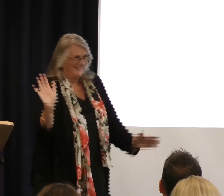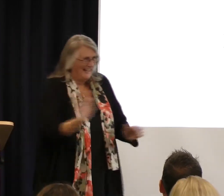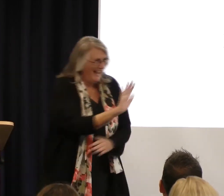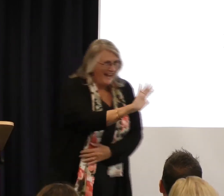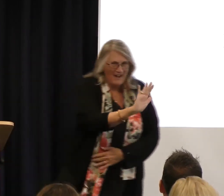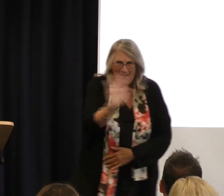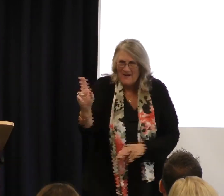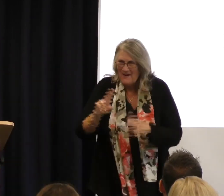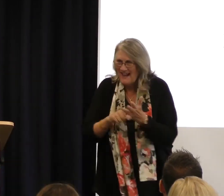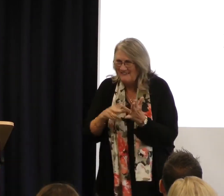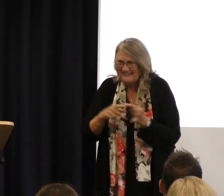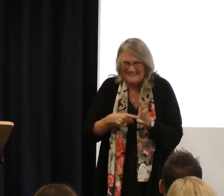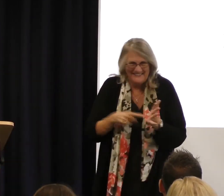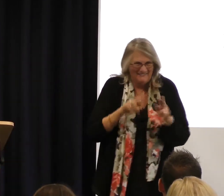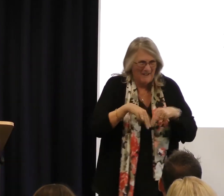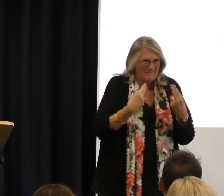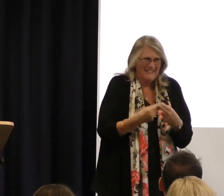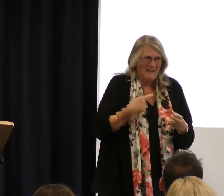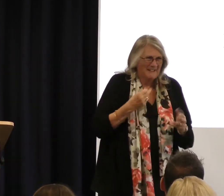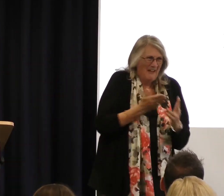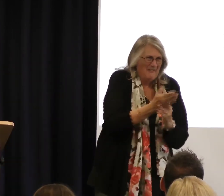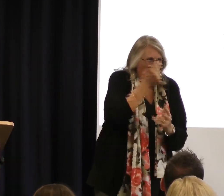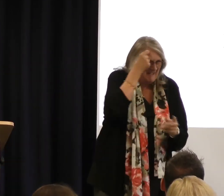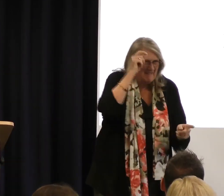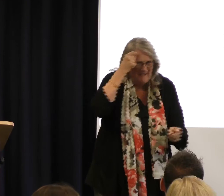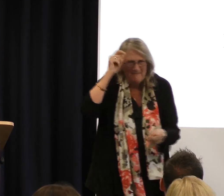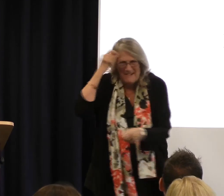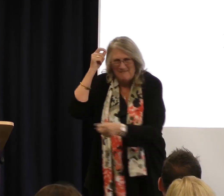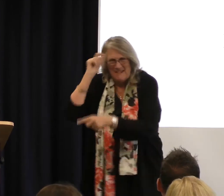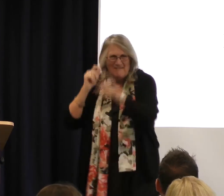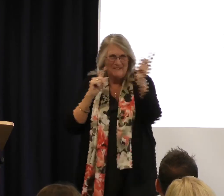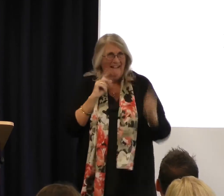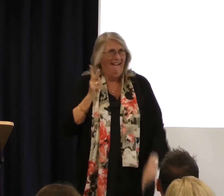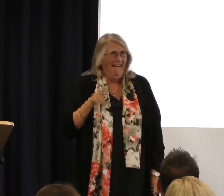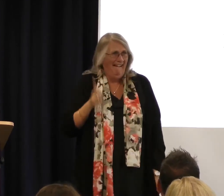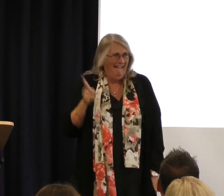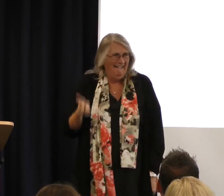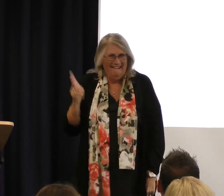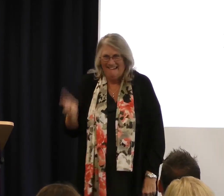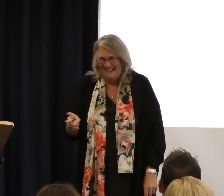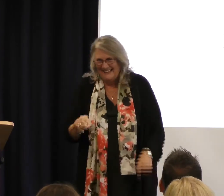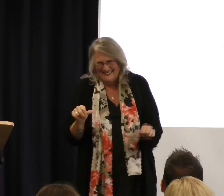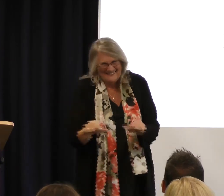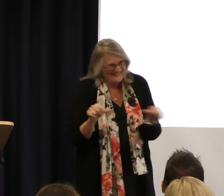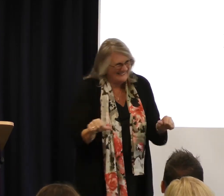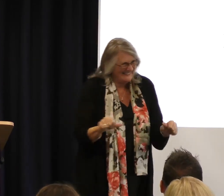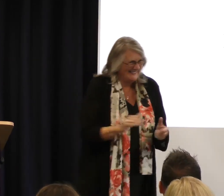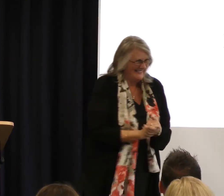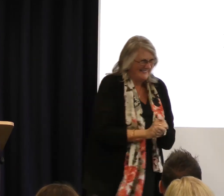Hello everyone. Hello Lovett family. I won't go through everyone's name. I'm sure people don't want to hear it 100